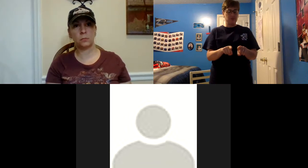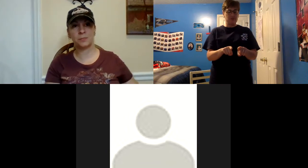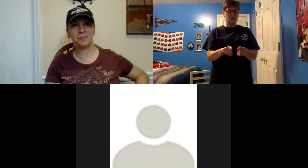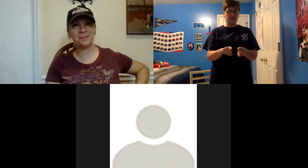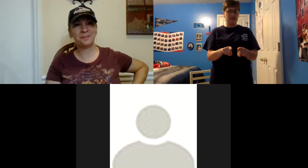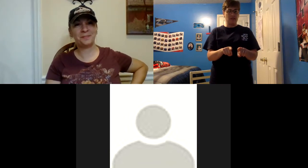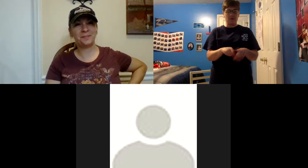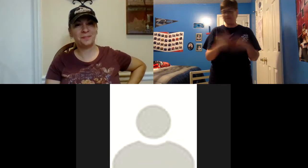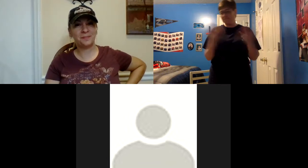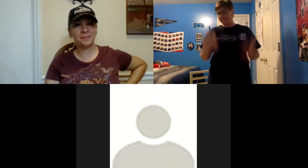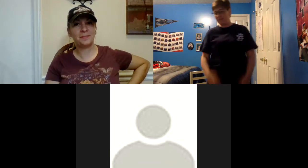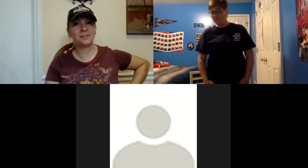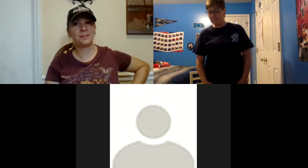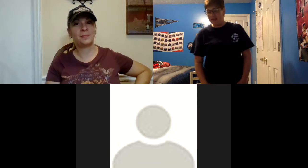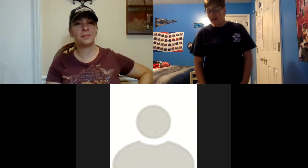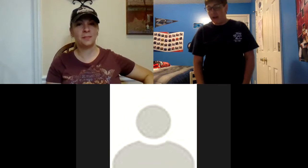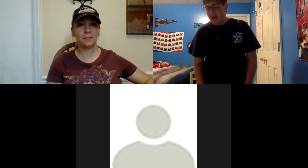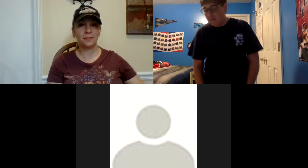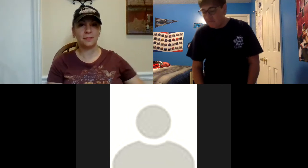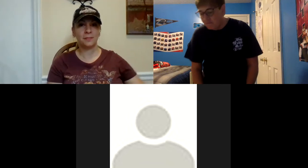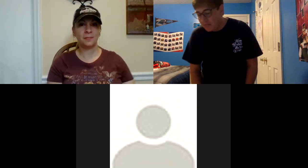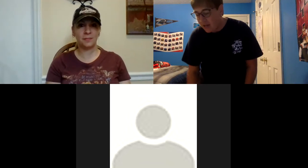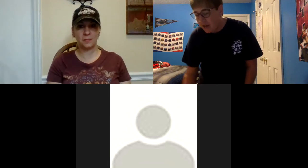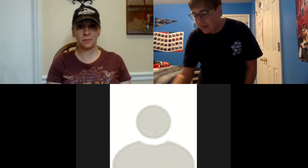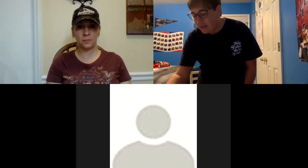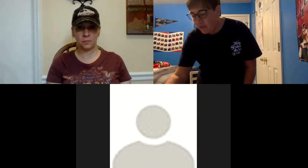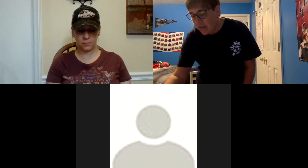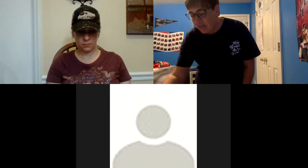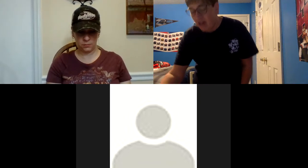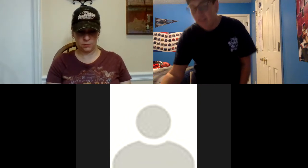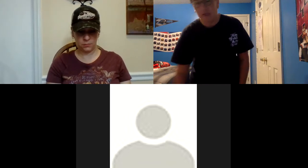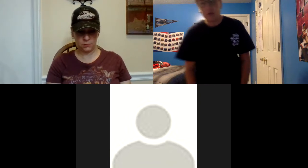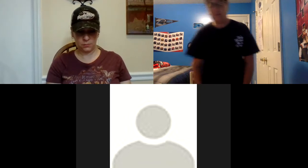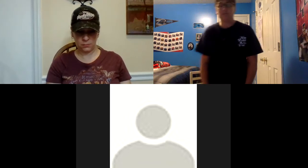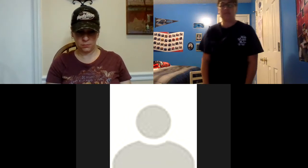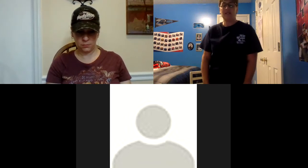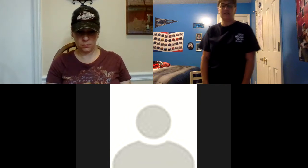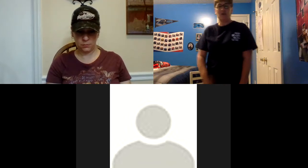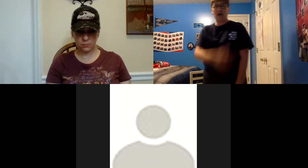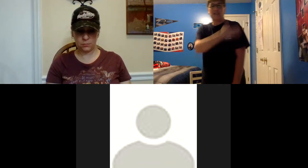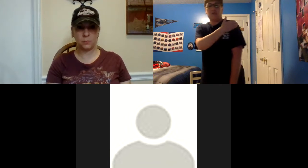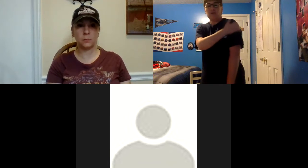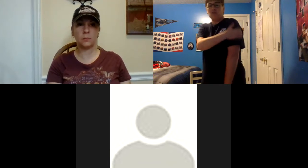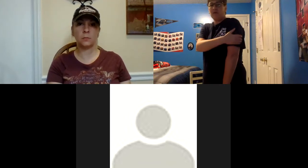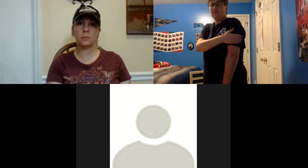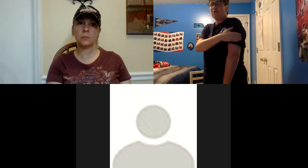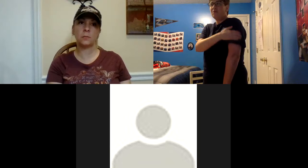you can just fall to that one. So, and then we have hospital. So hospital, you remember